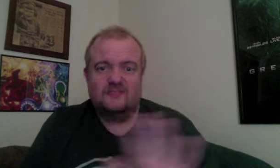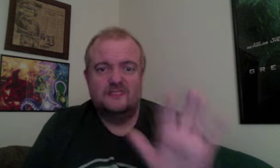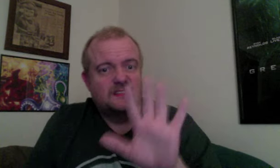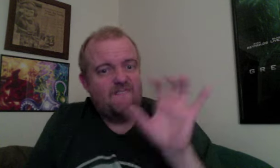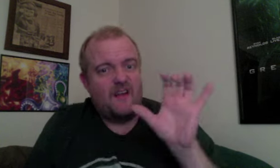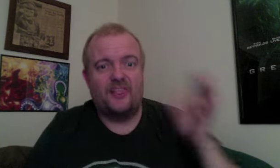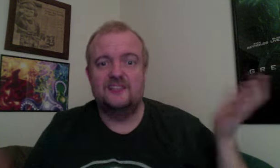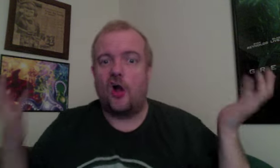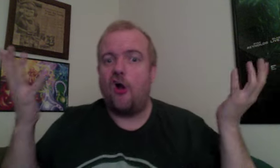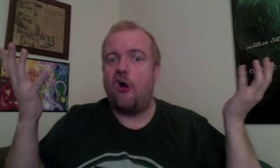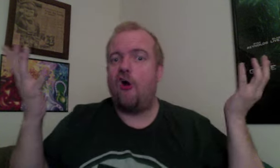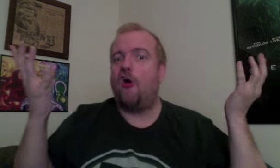in this blighted place,